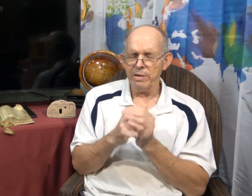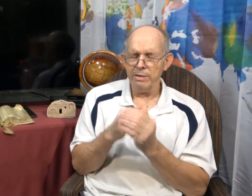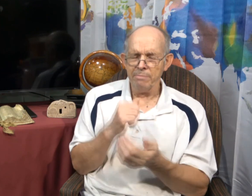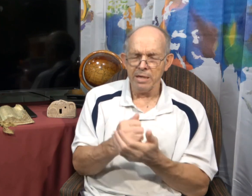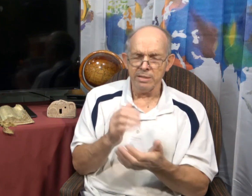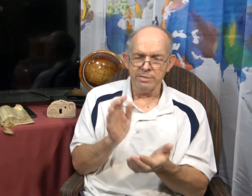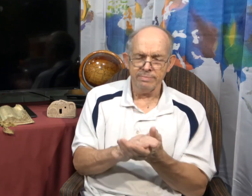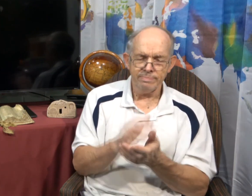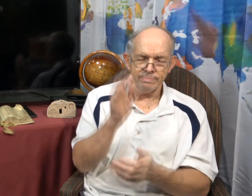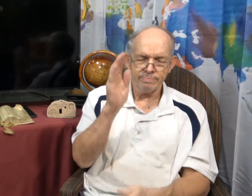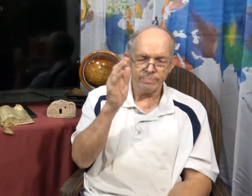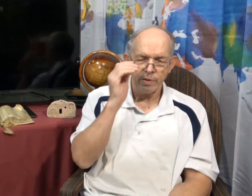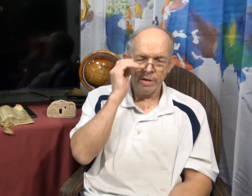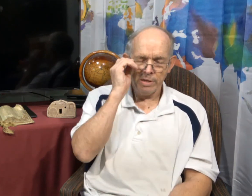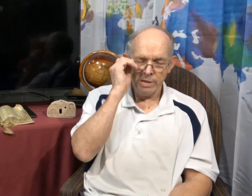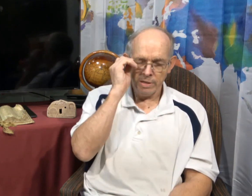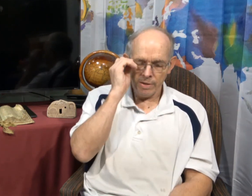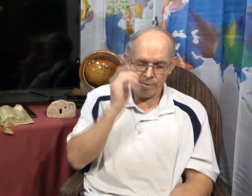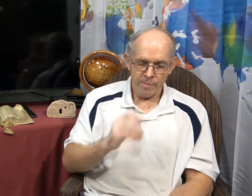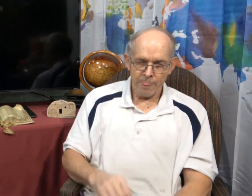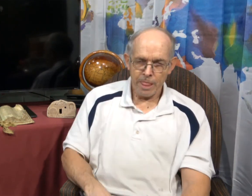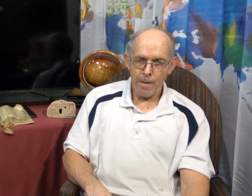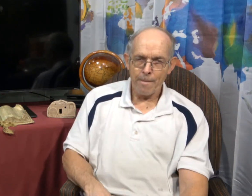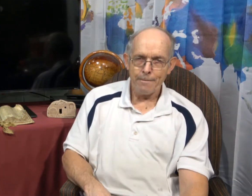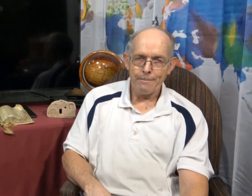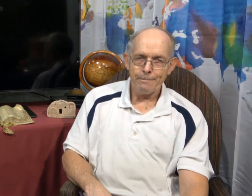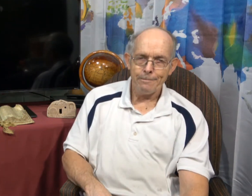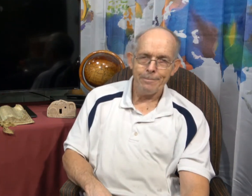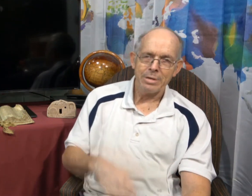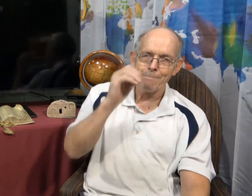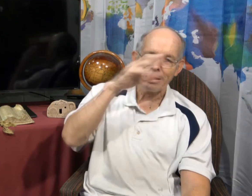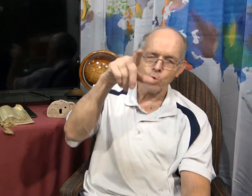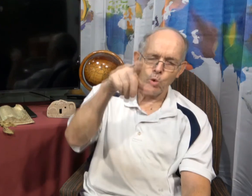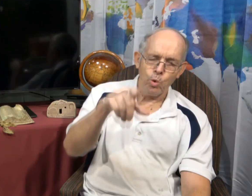Amen. Get back to you.